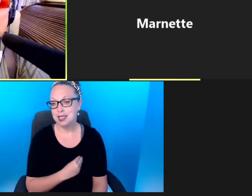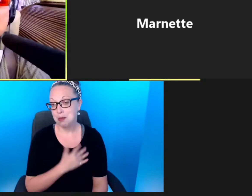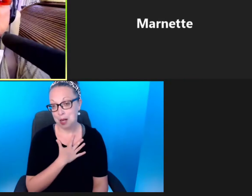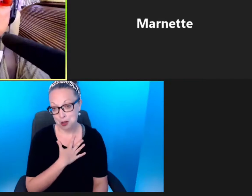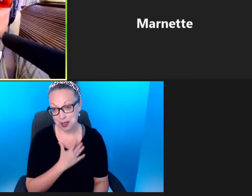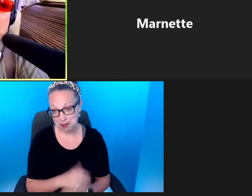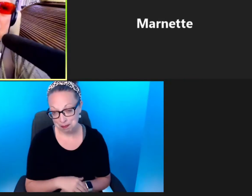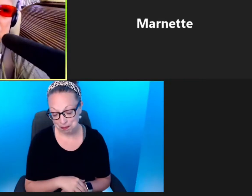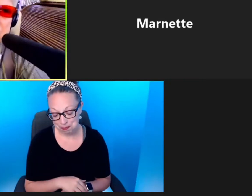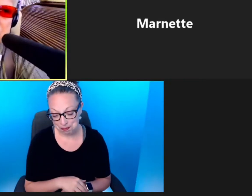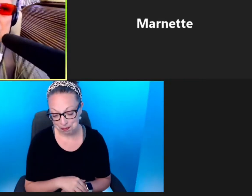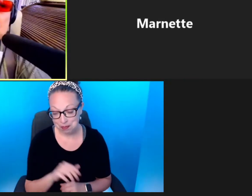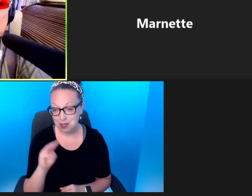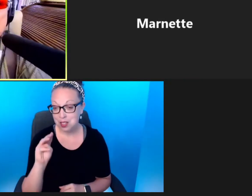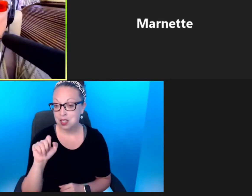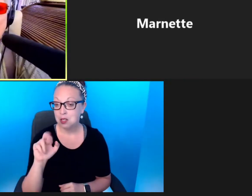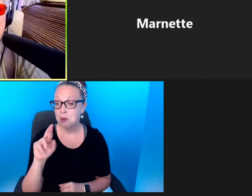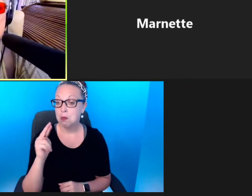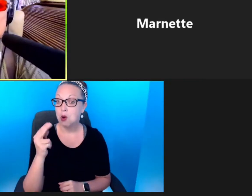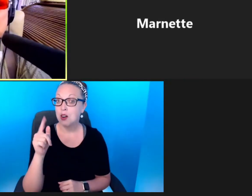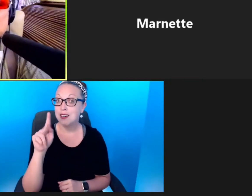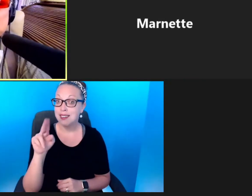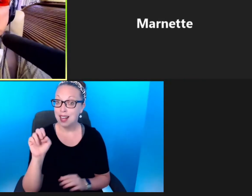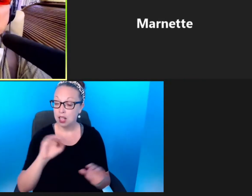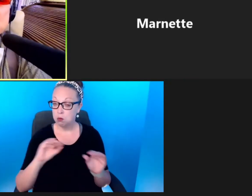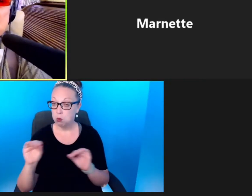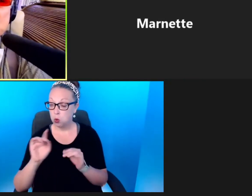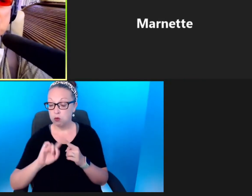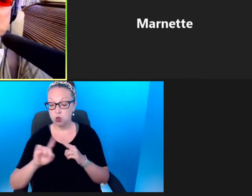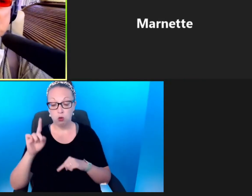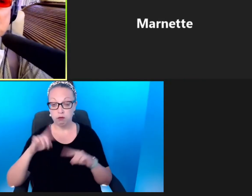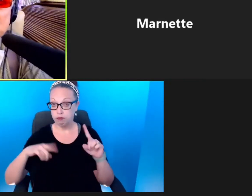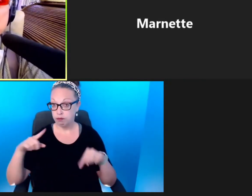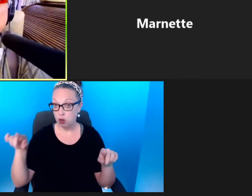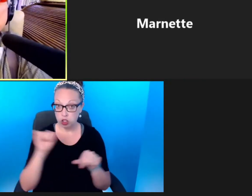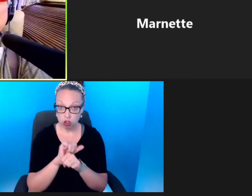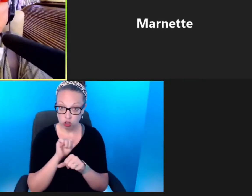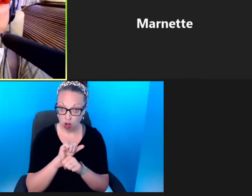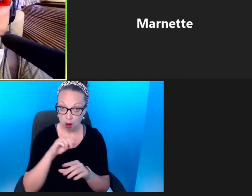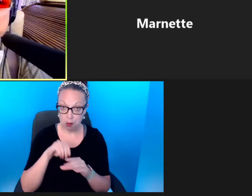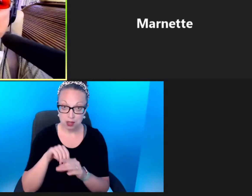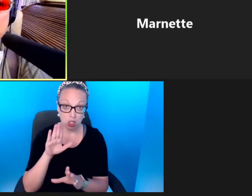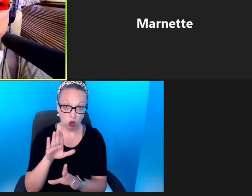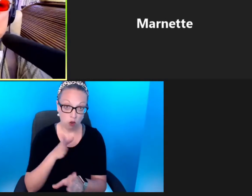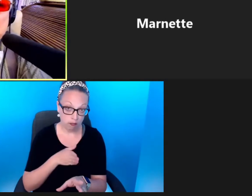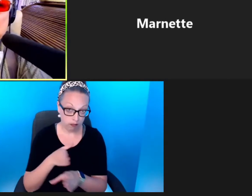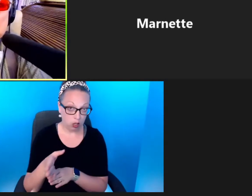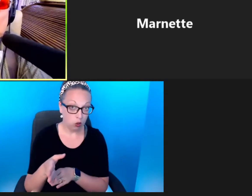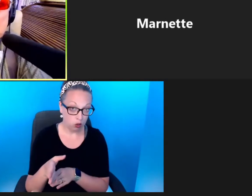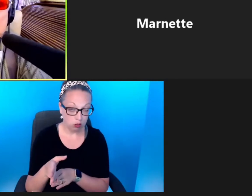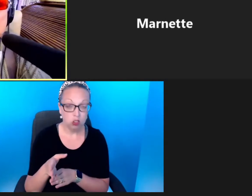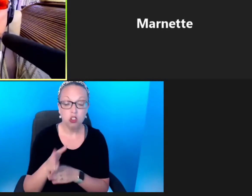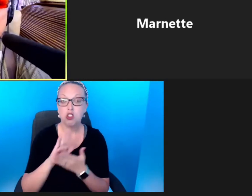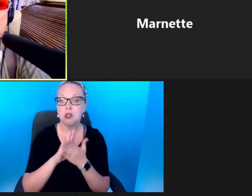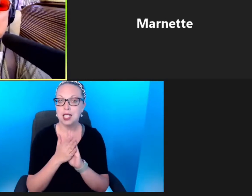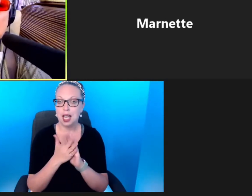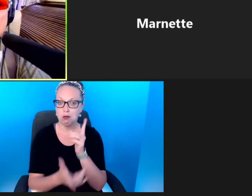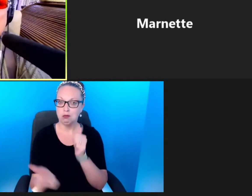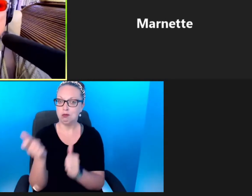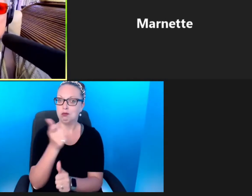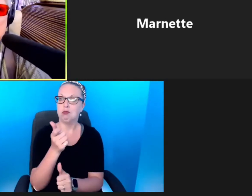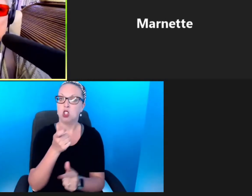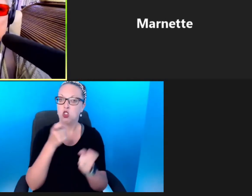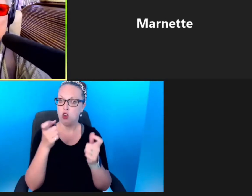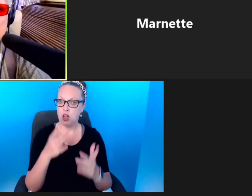Marnette moved to various jobs in her field, and she became executive director of